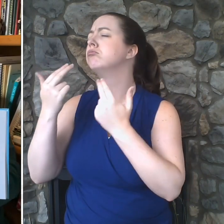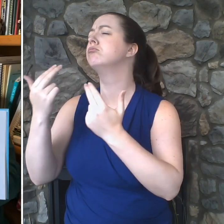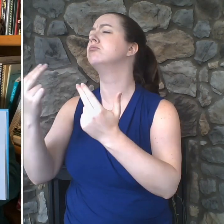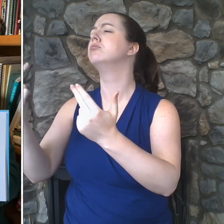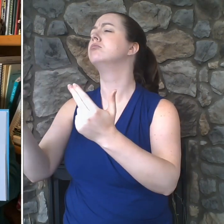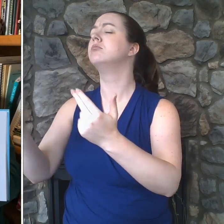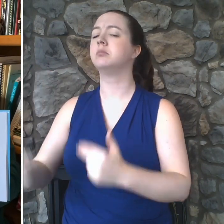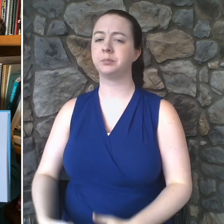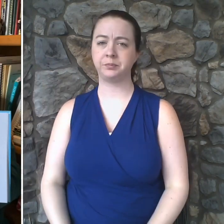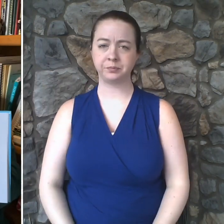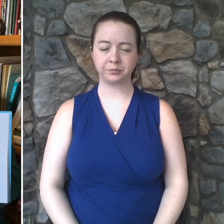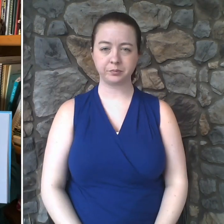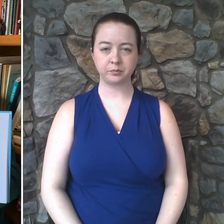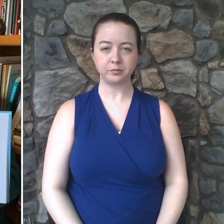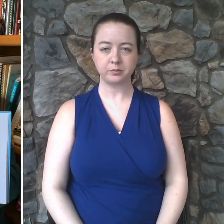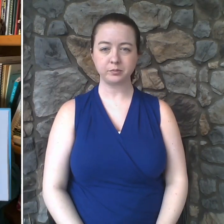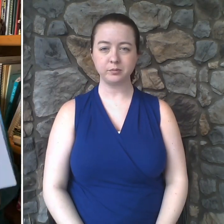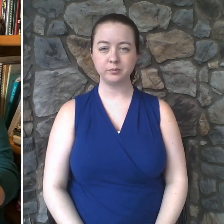baritone.